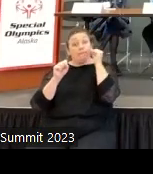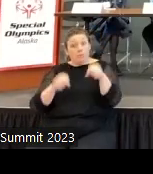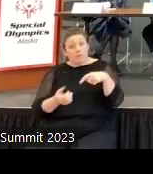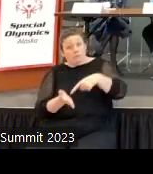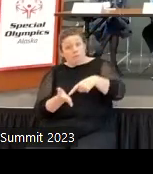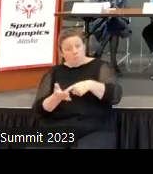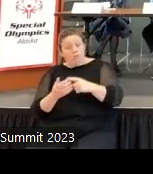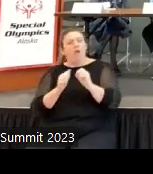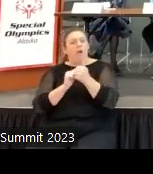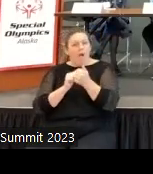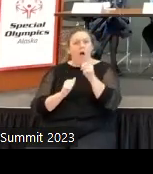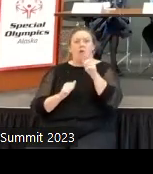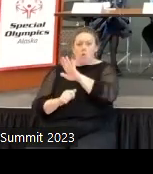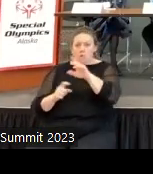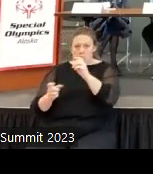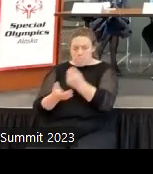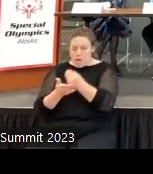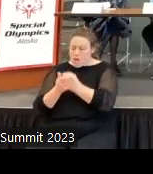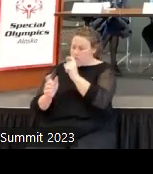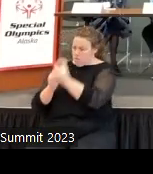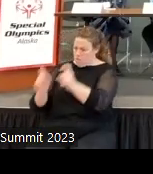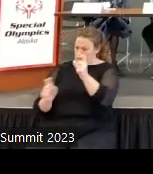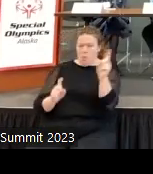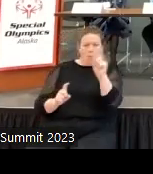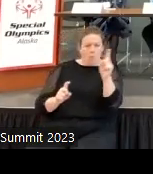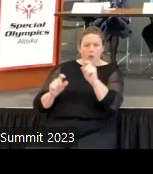way to people's significant improvement in life.